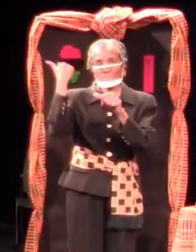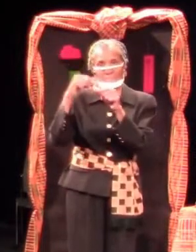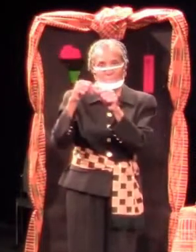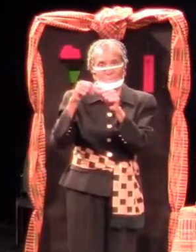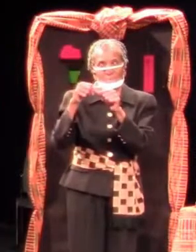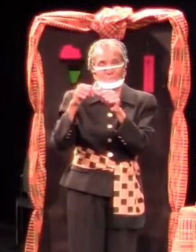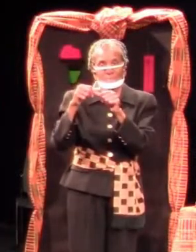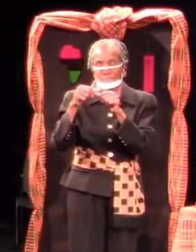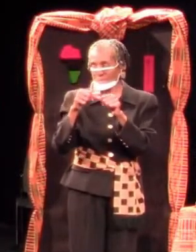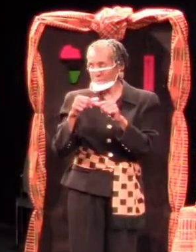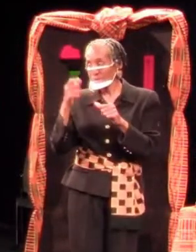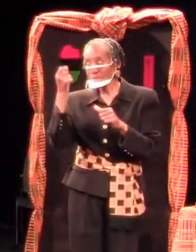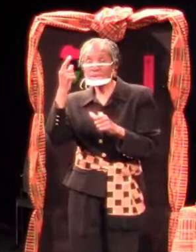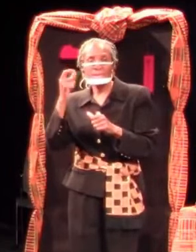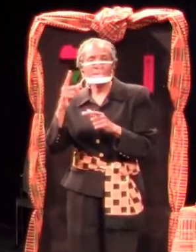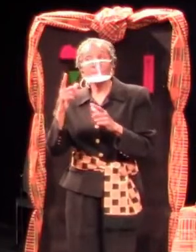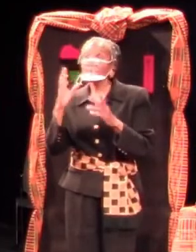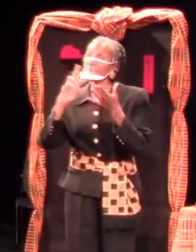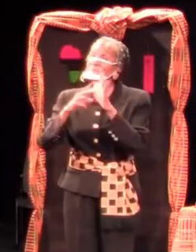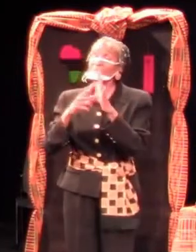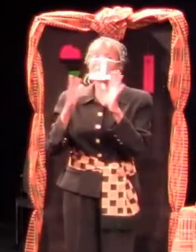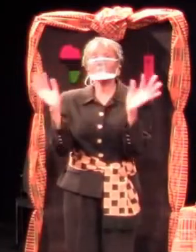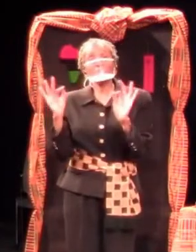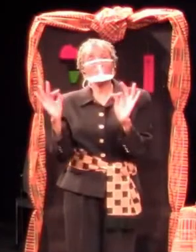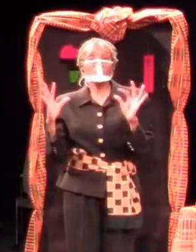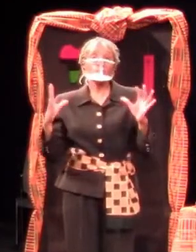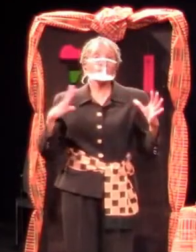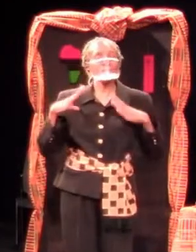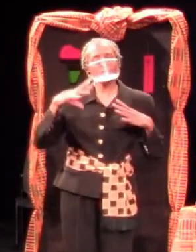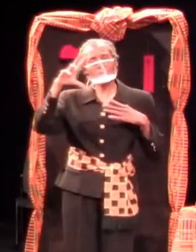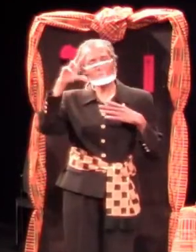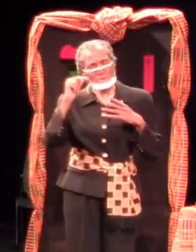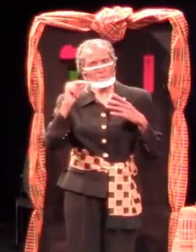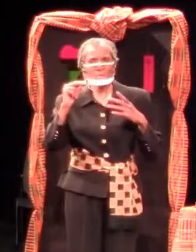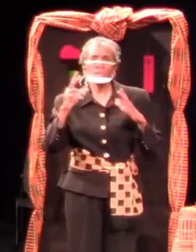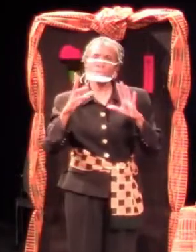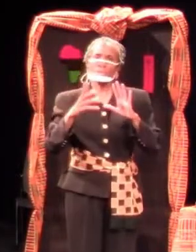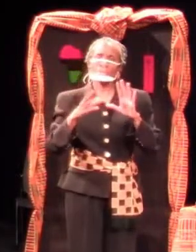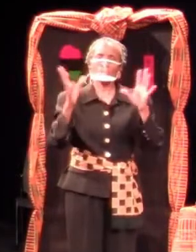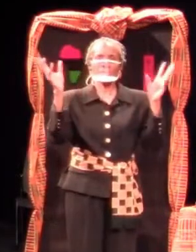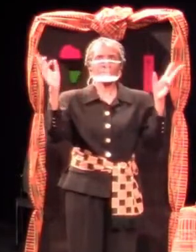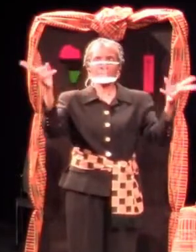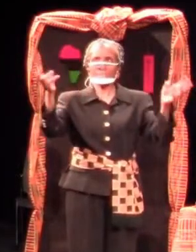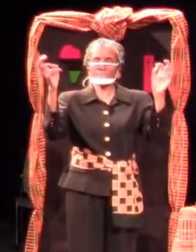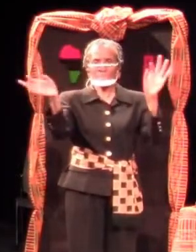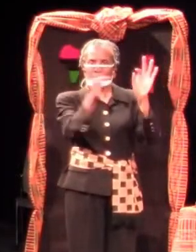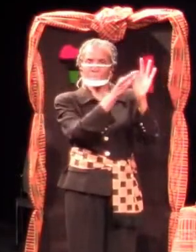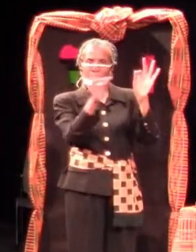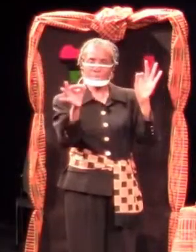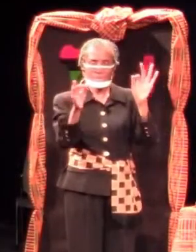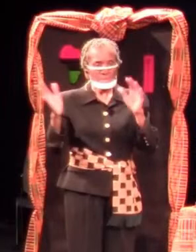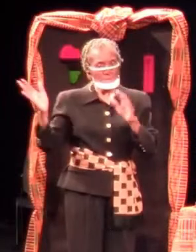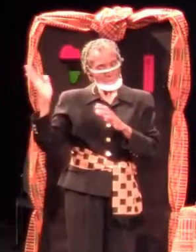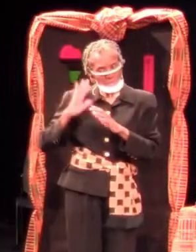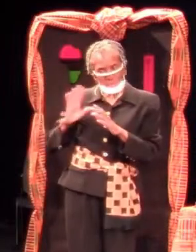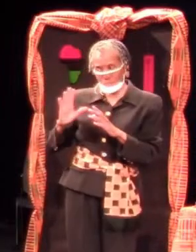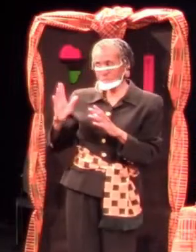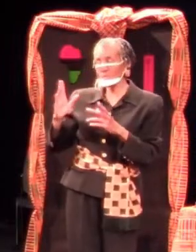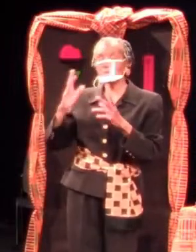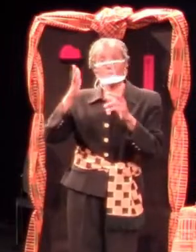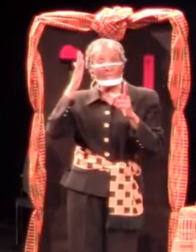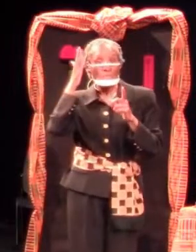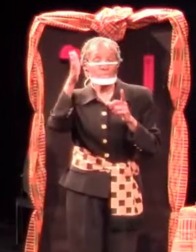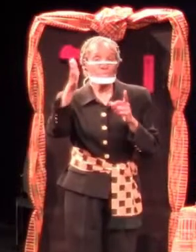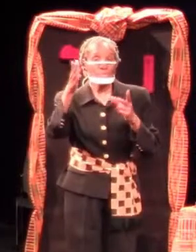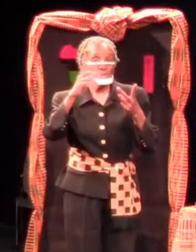not merely a holiday. It is a statement about a people, where they were, where they were